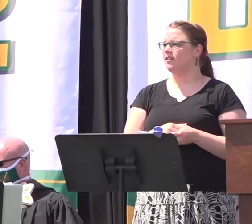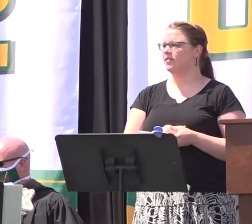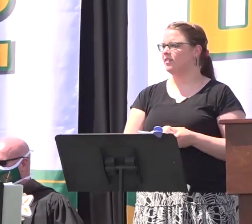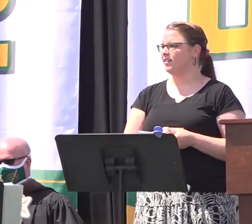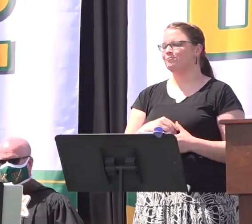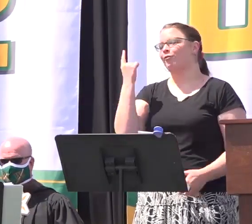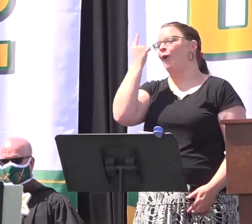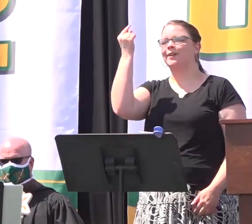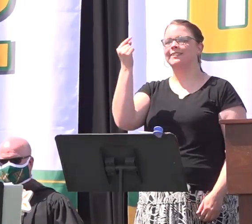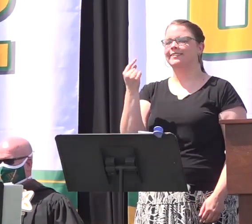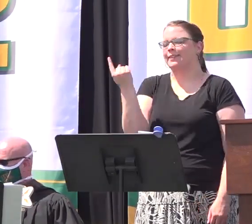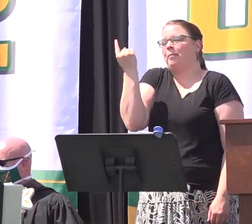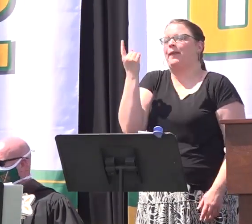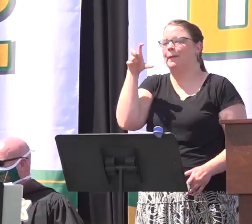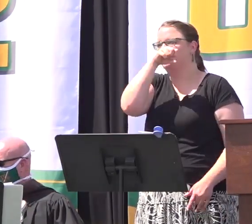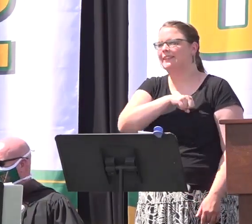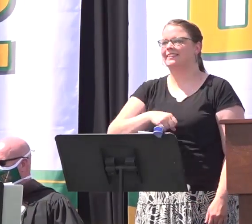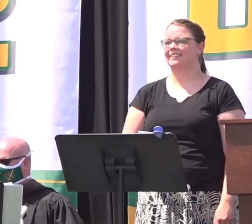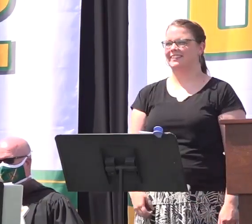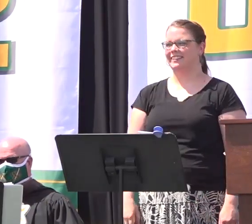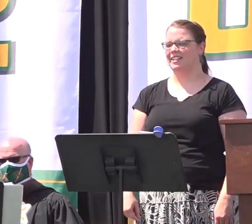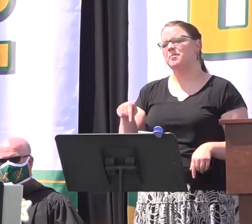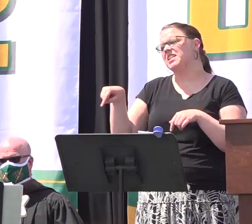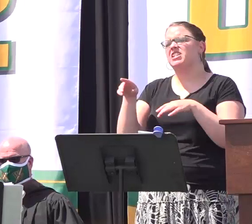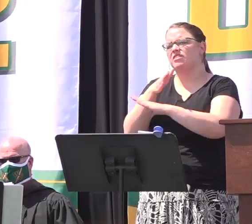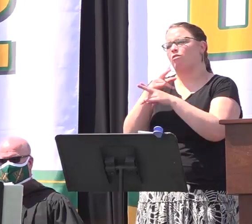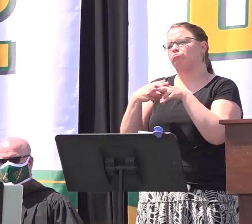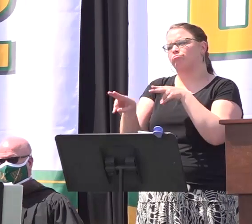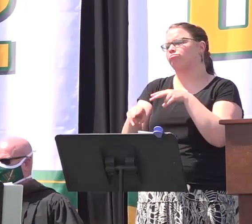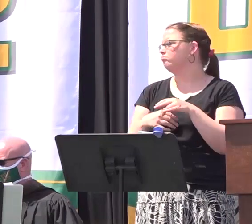It's always something. This is a short song.